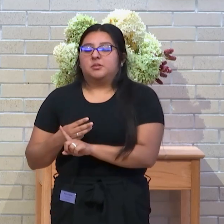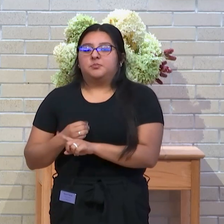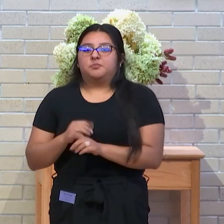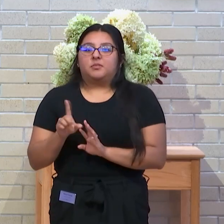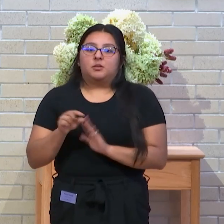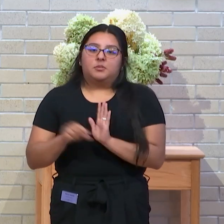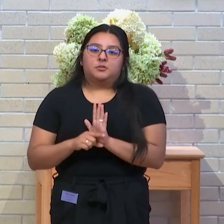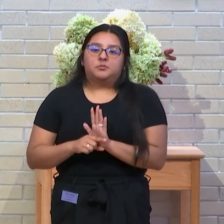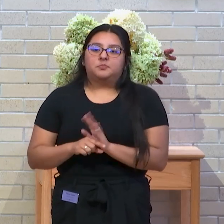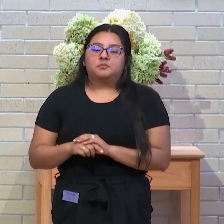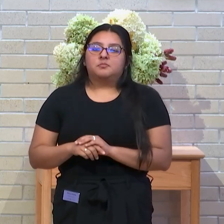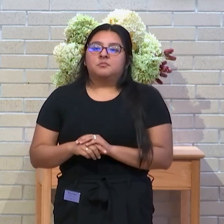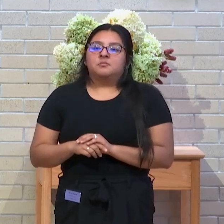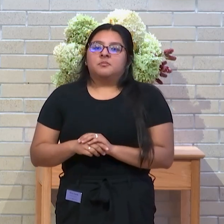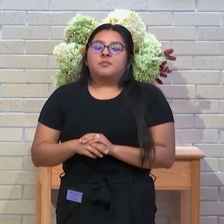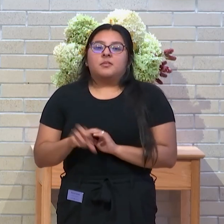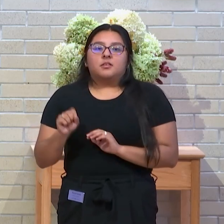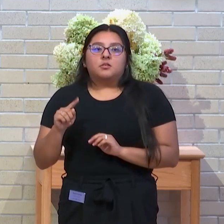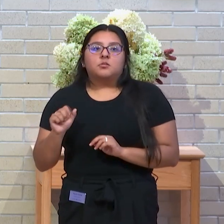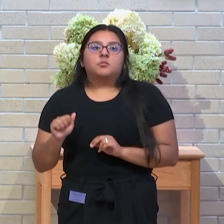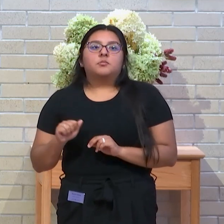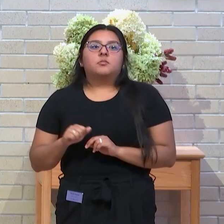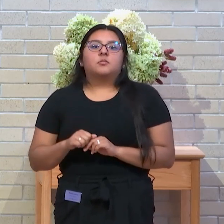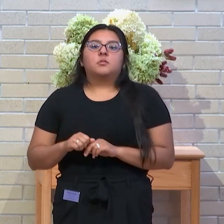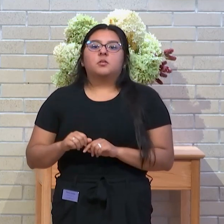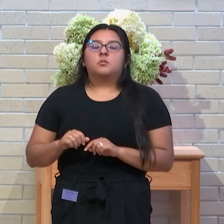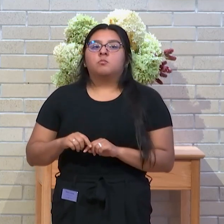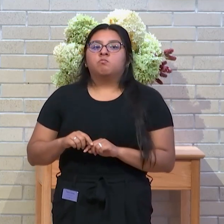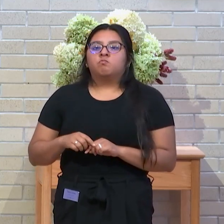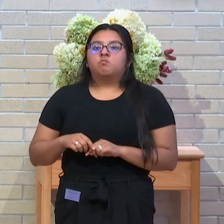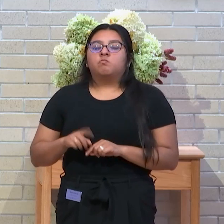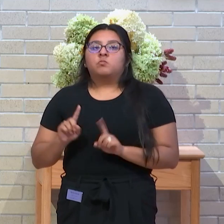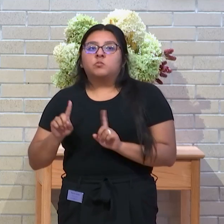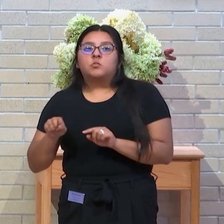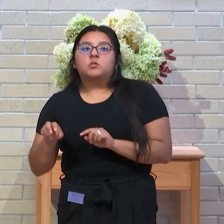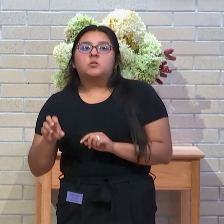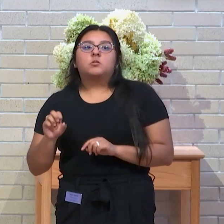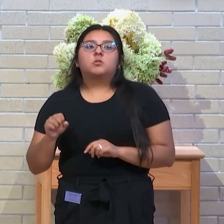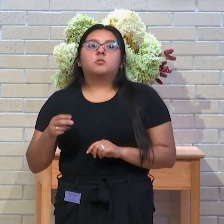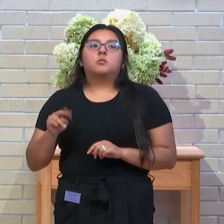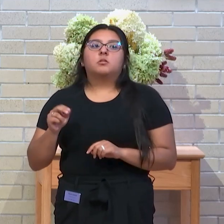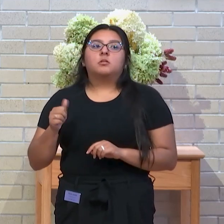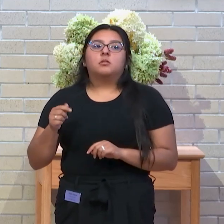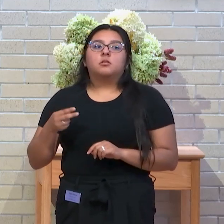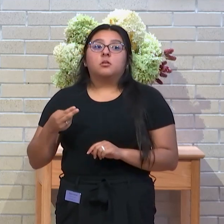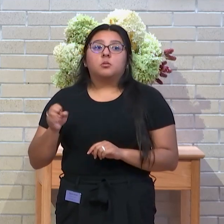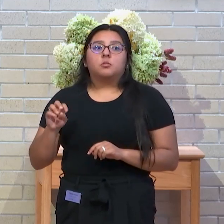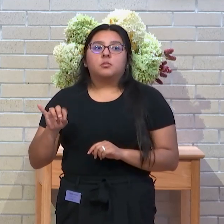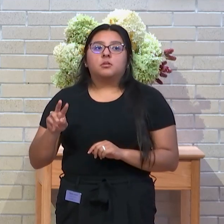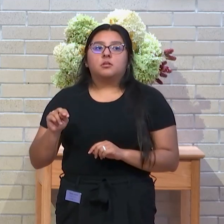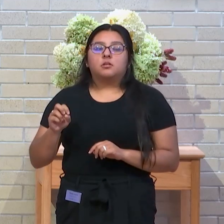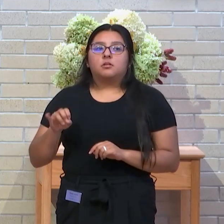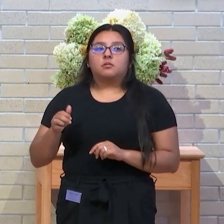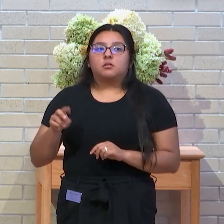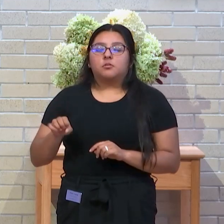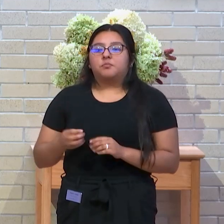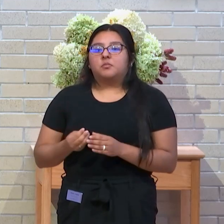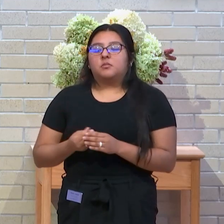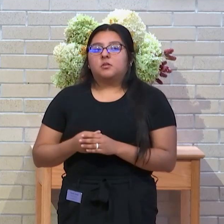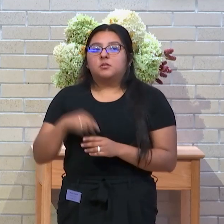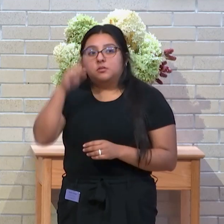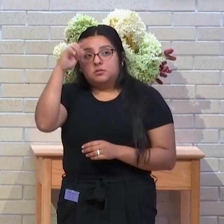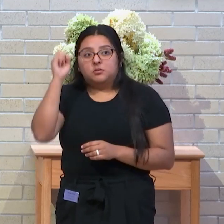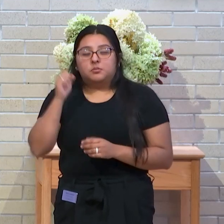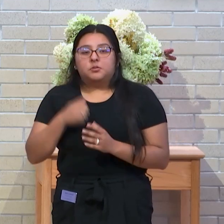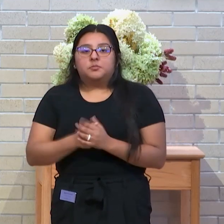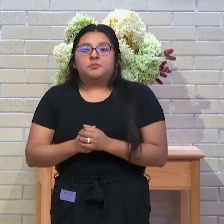from. For SST, I went to the Navajo and Hopi reservations in Arizona. As some of you might know, this specific SST is